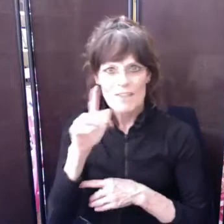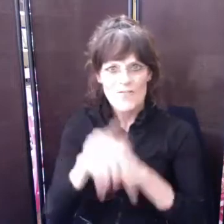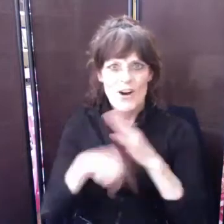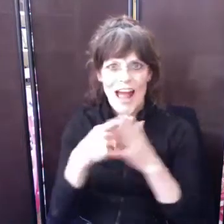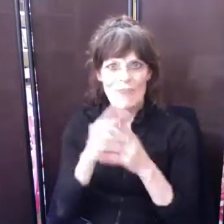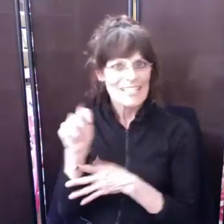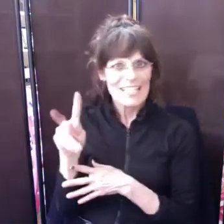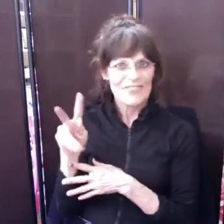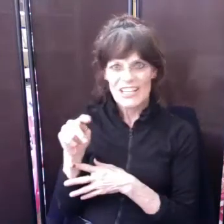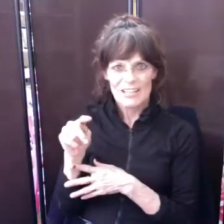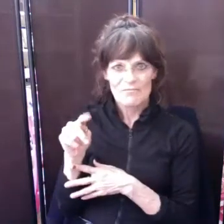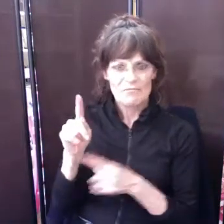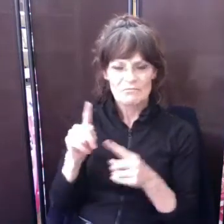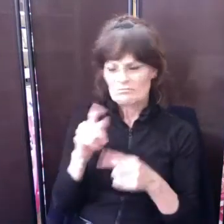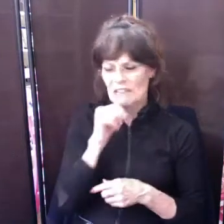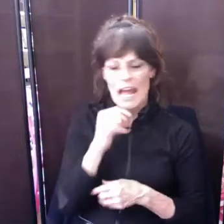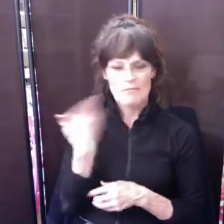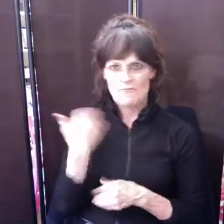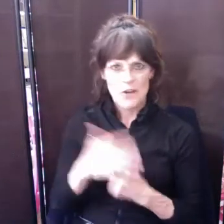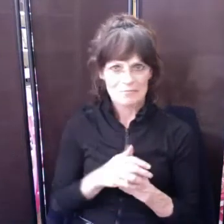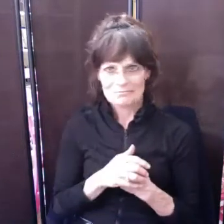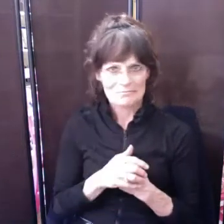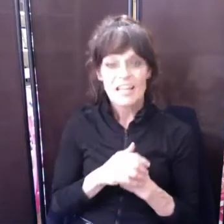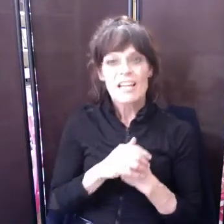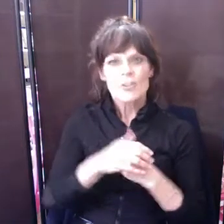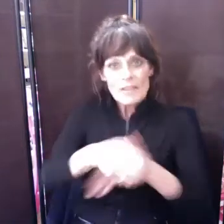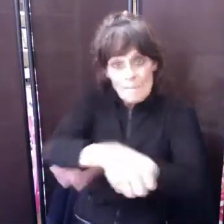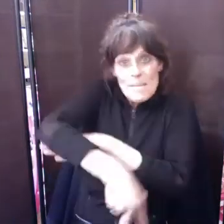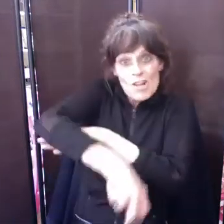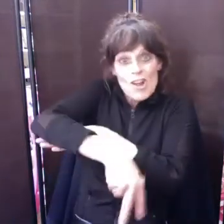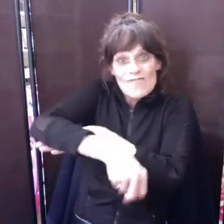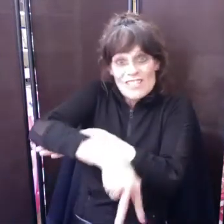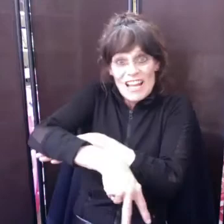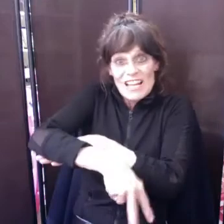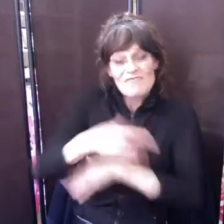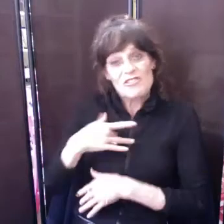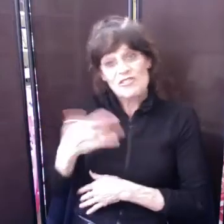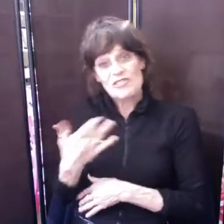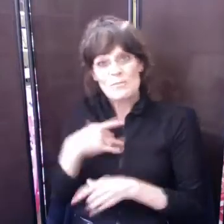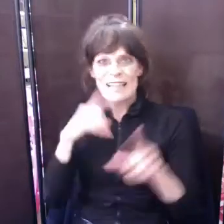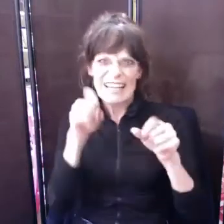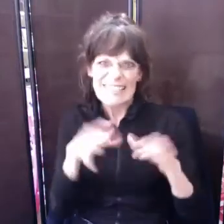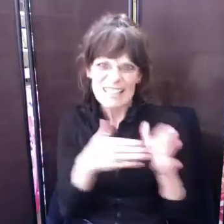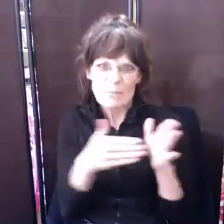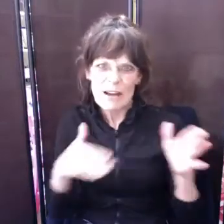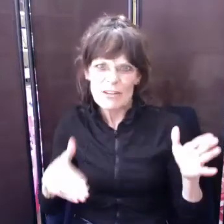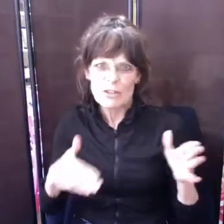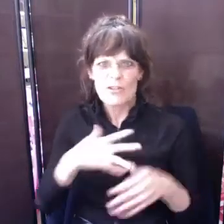can believe it. And in the middle of the night, where there usually would be a test pattern, this black and white thing, and I remember there was